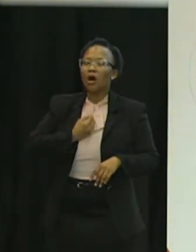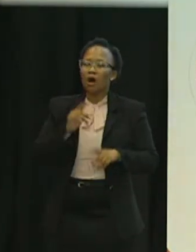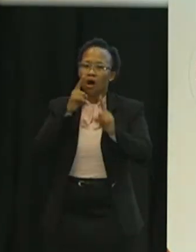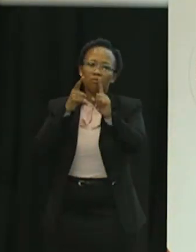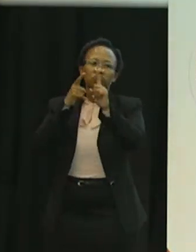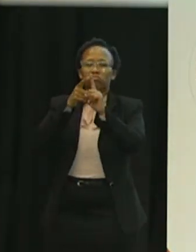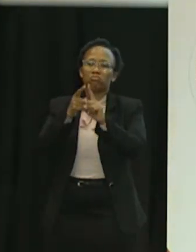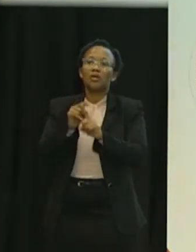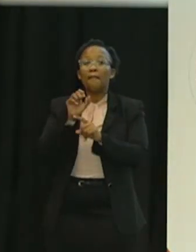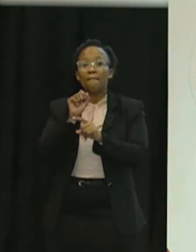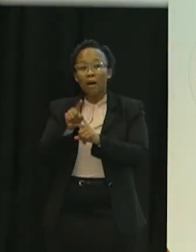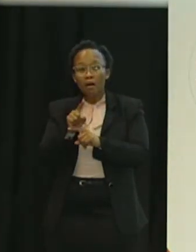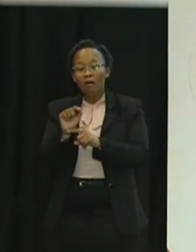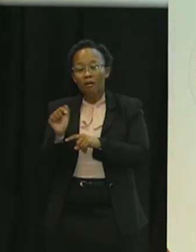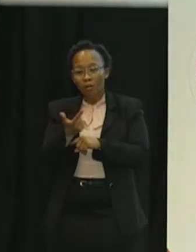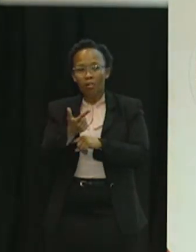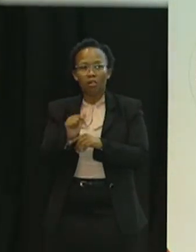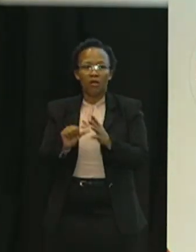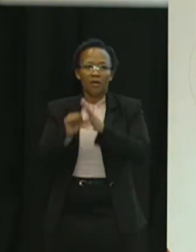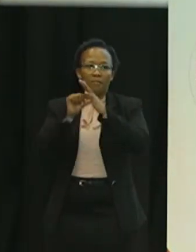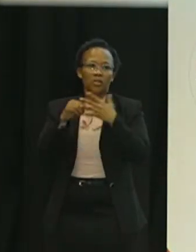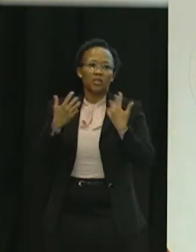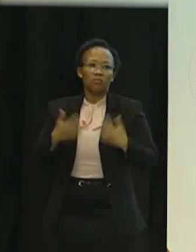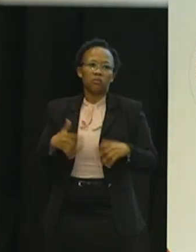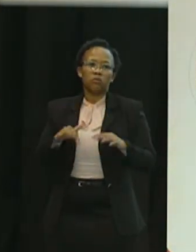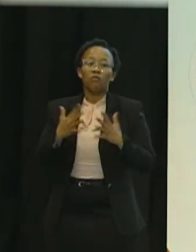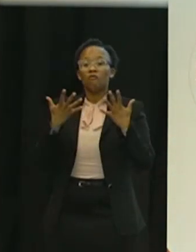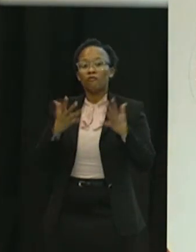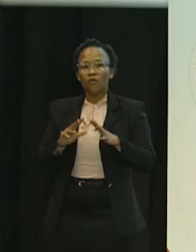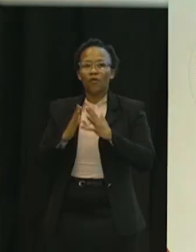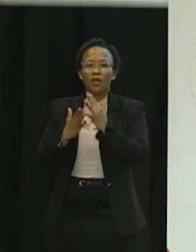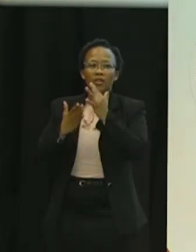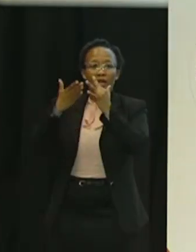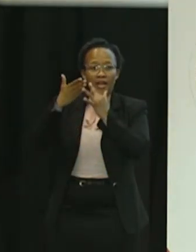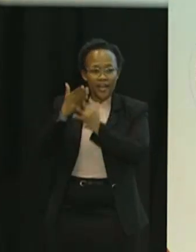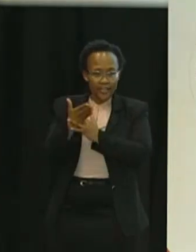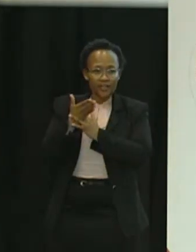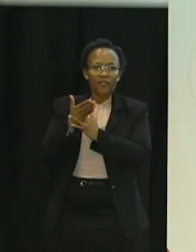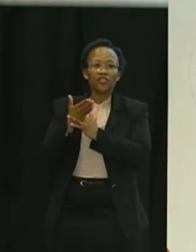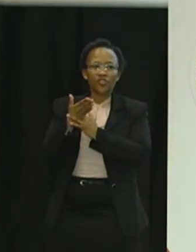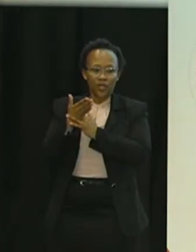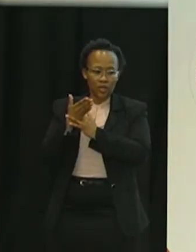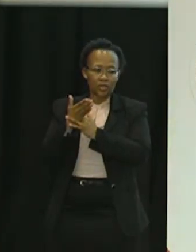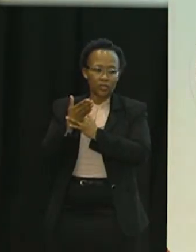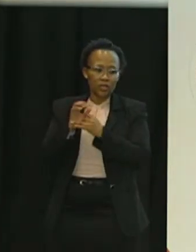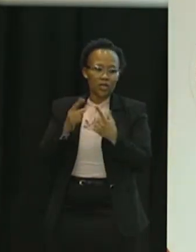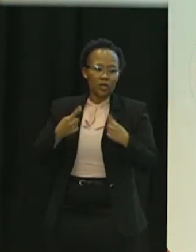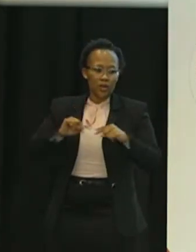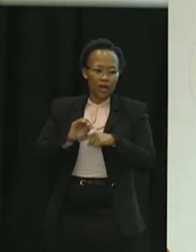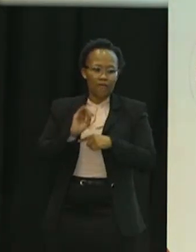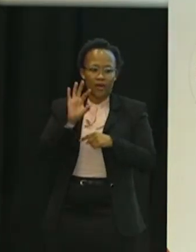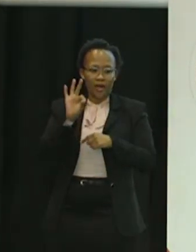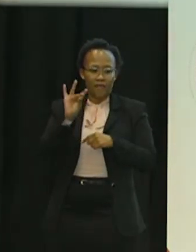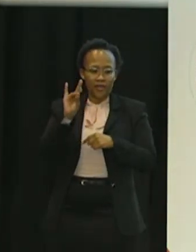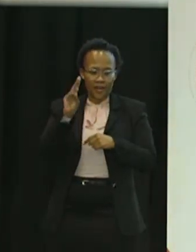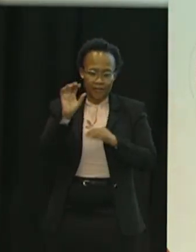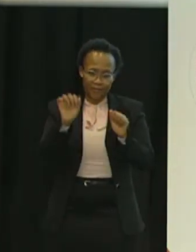that are crucial to the intervention that we are carrying out every day. We know that we've